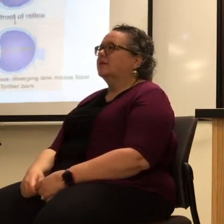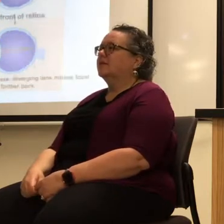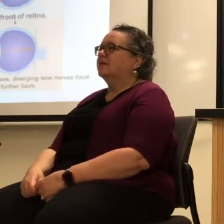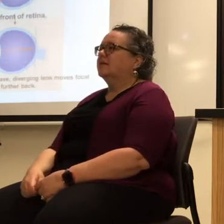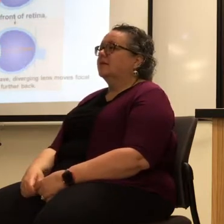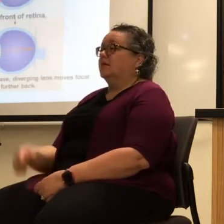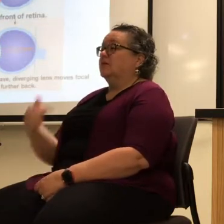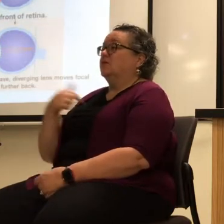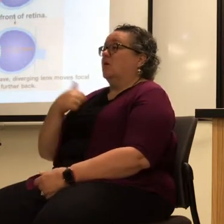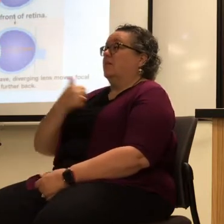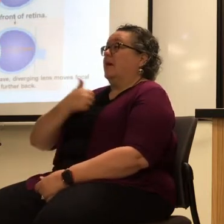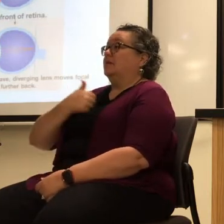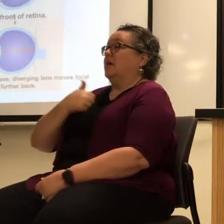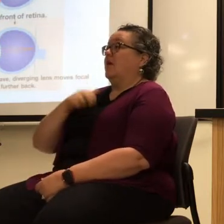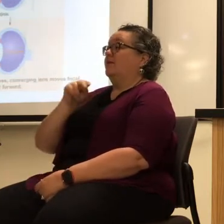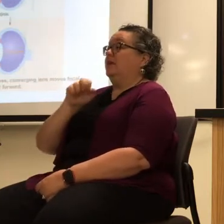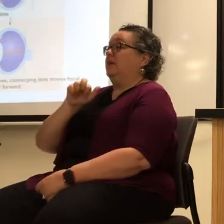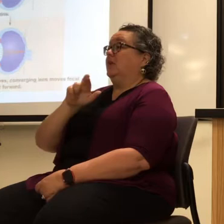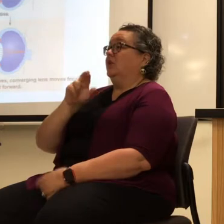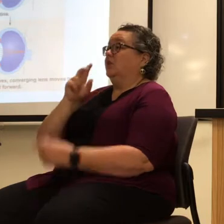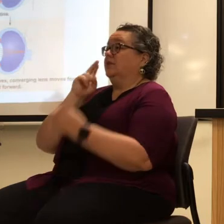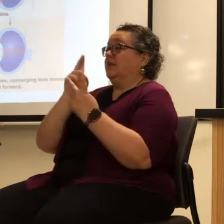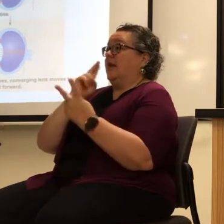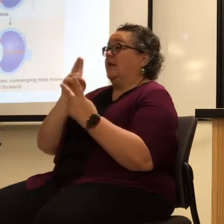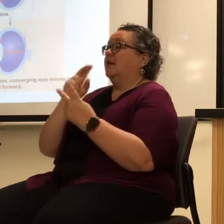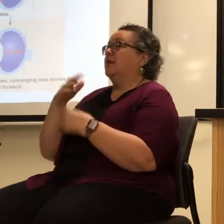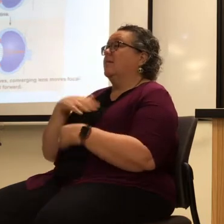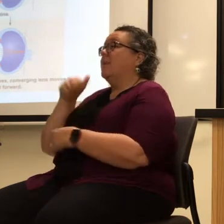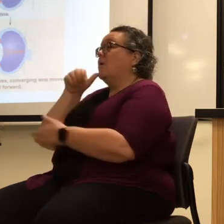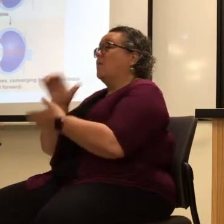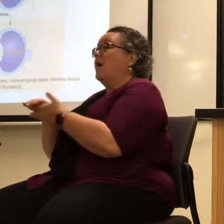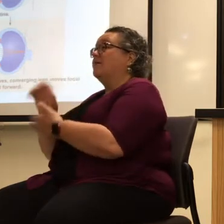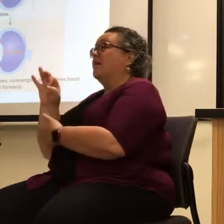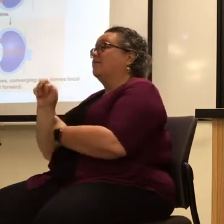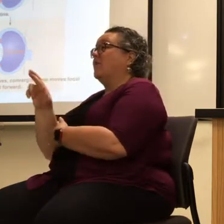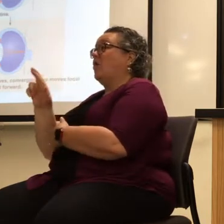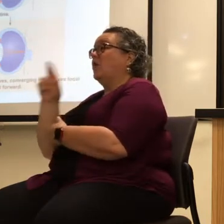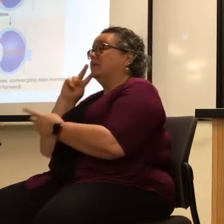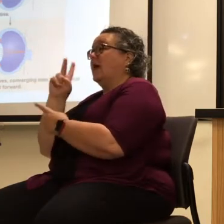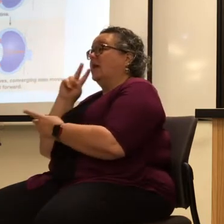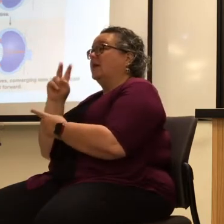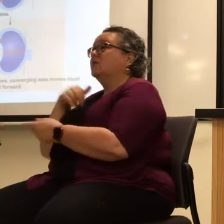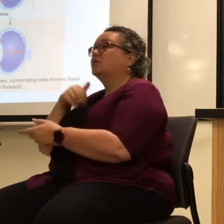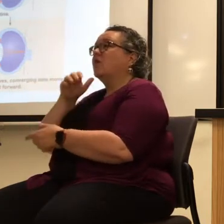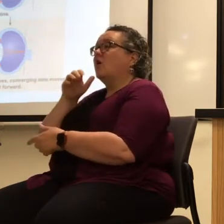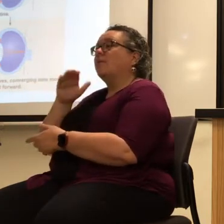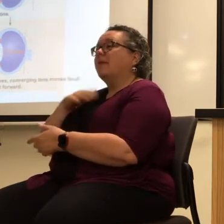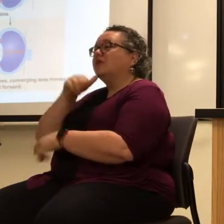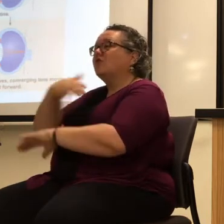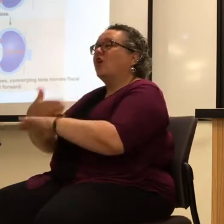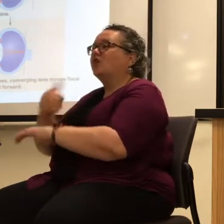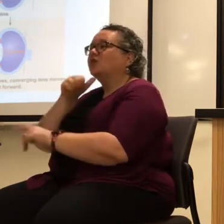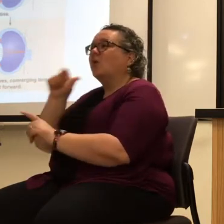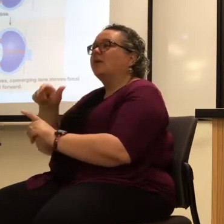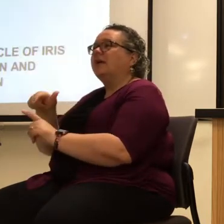So I'm nearsighted, my wife is farsighted, so my daughter doesn't need glasses. My eyeball's just right.